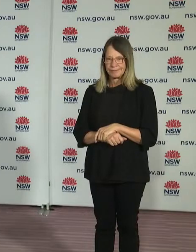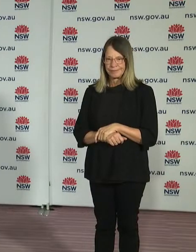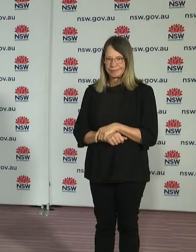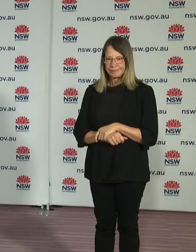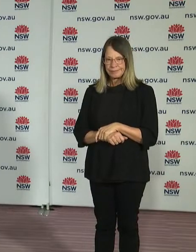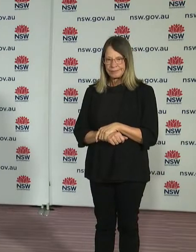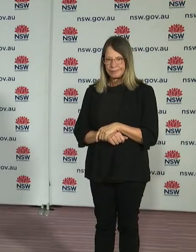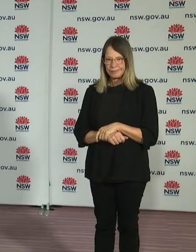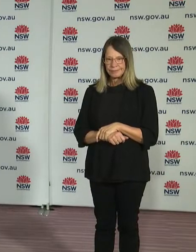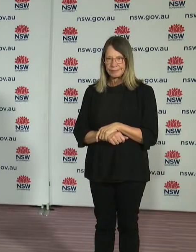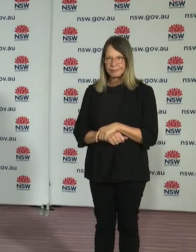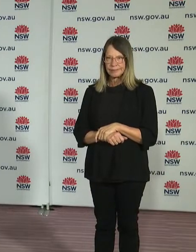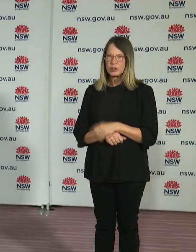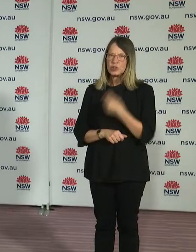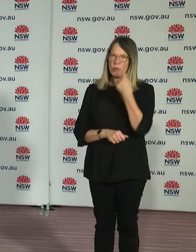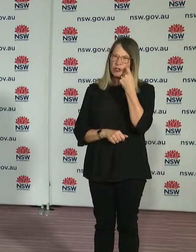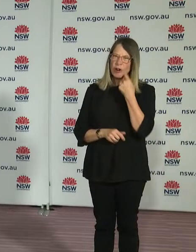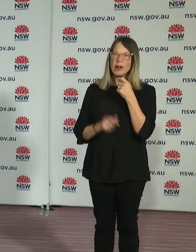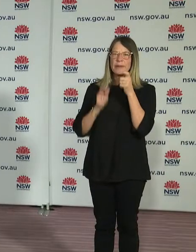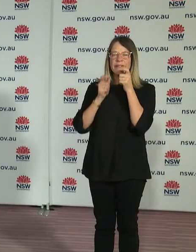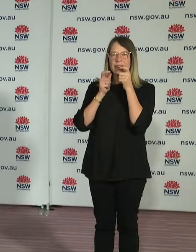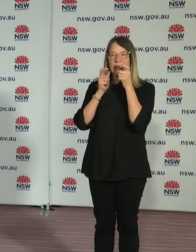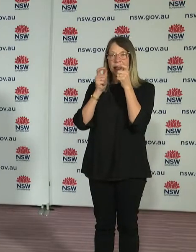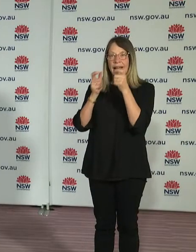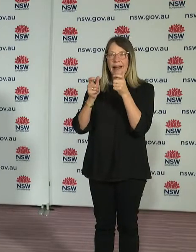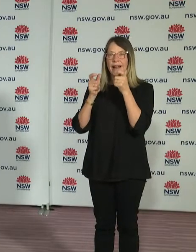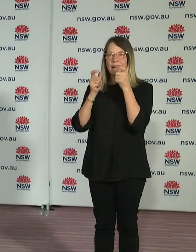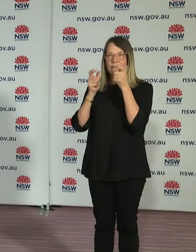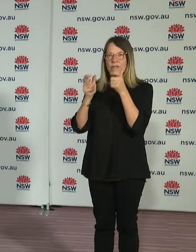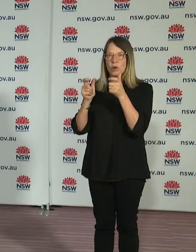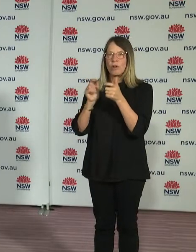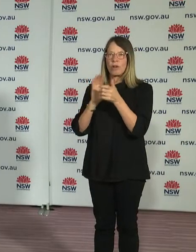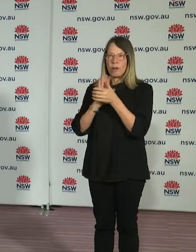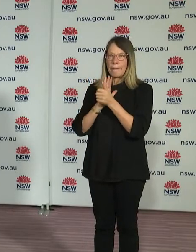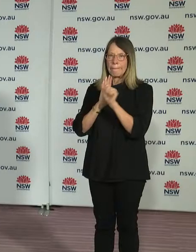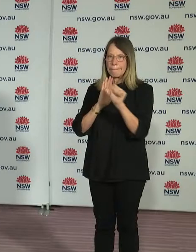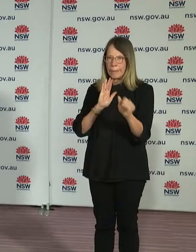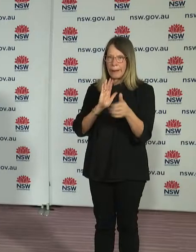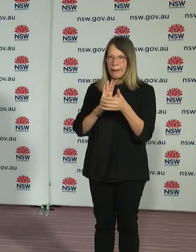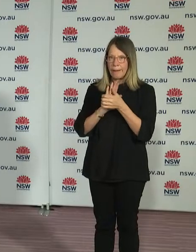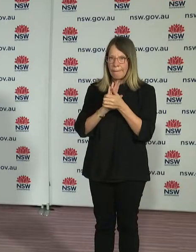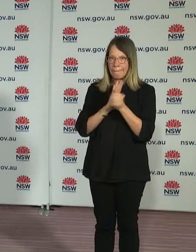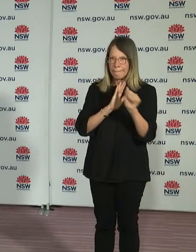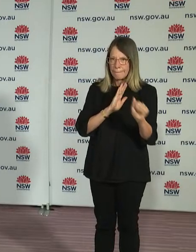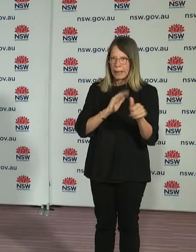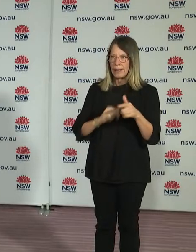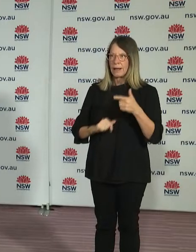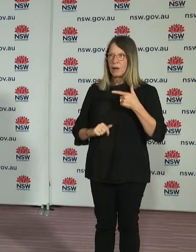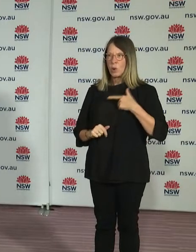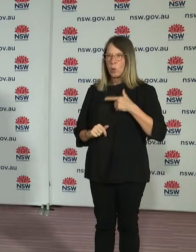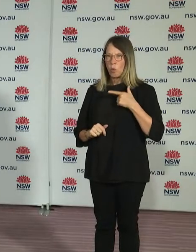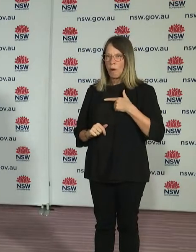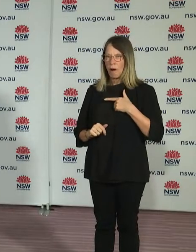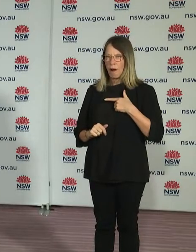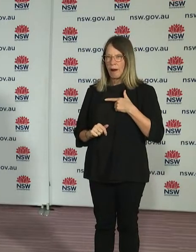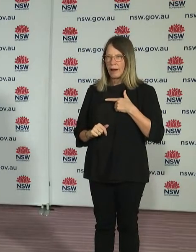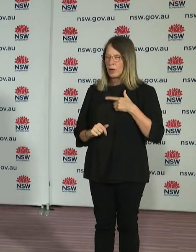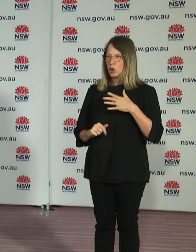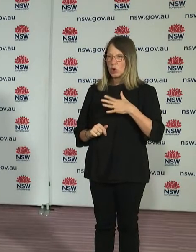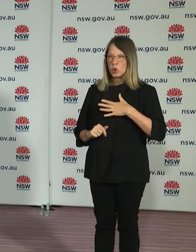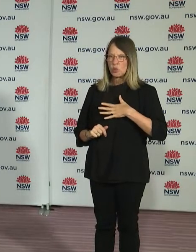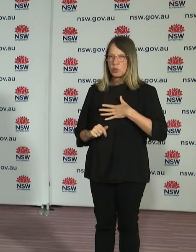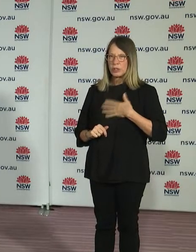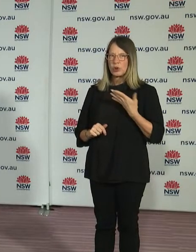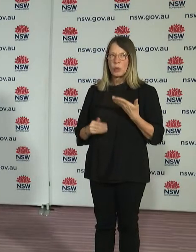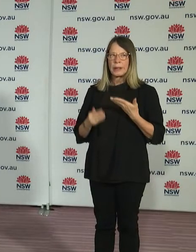do is a very cautionary opening and trying to remove the opportunity for people that